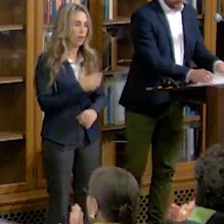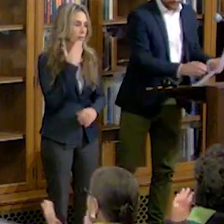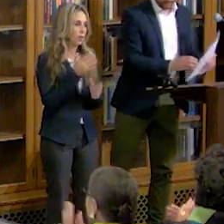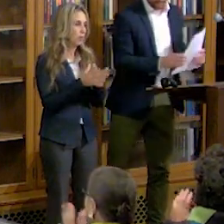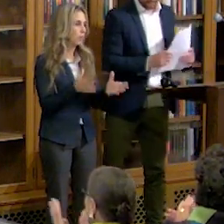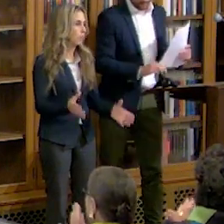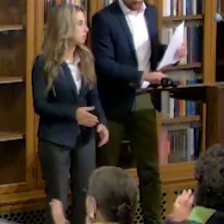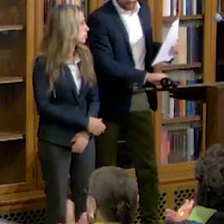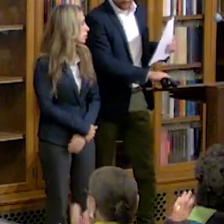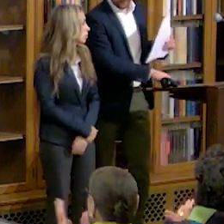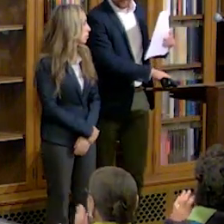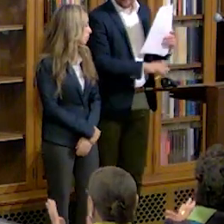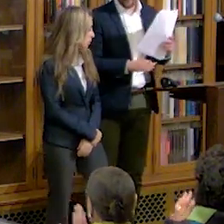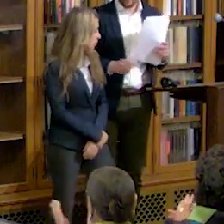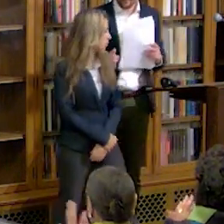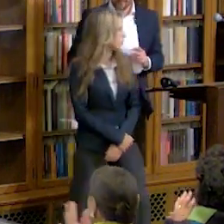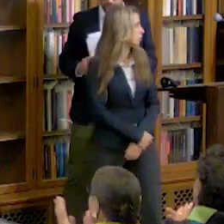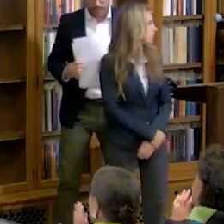much